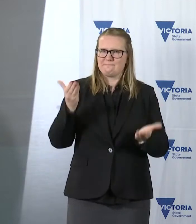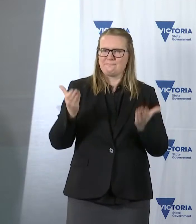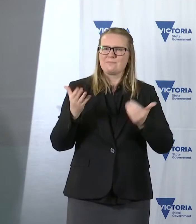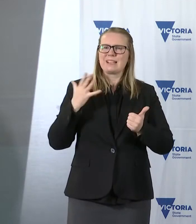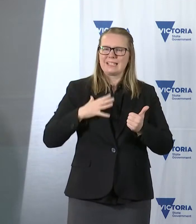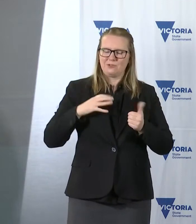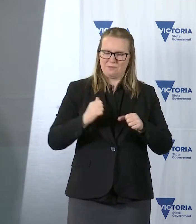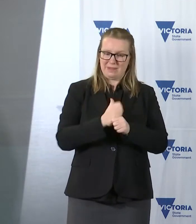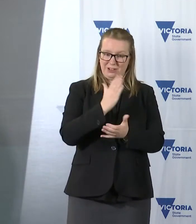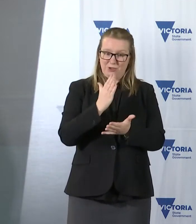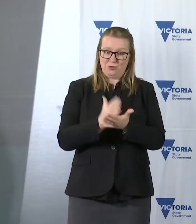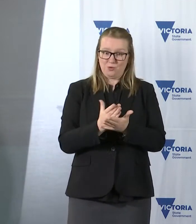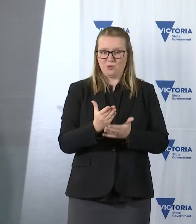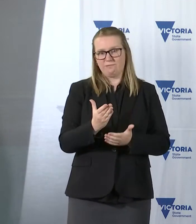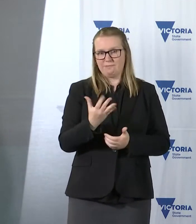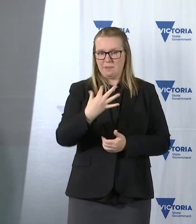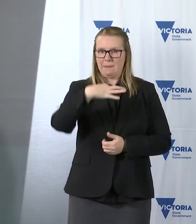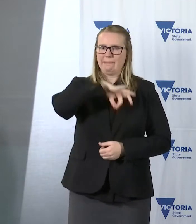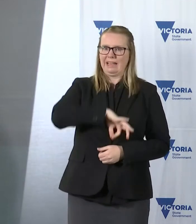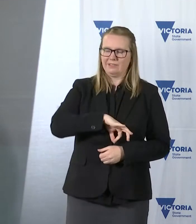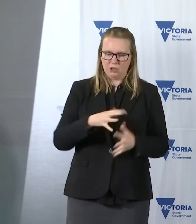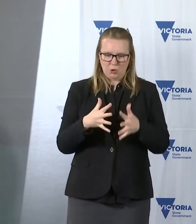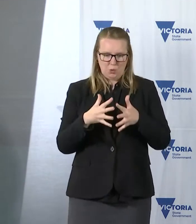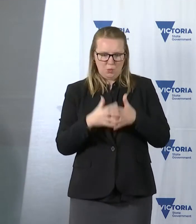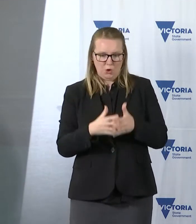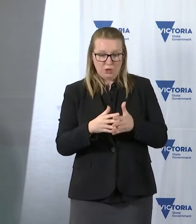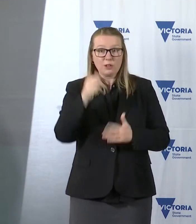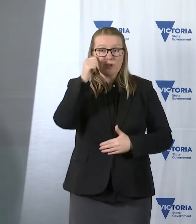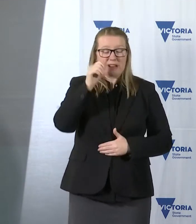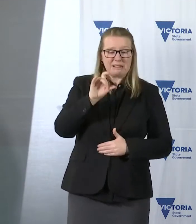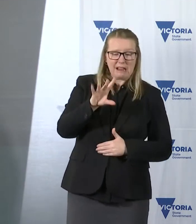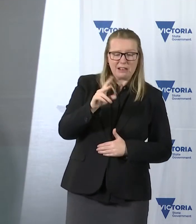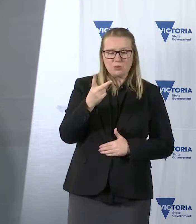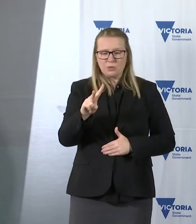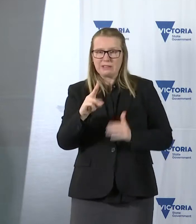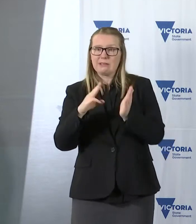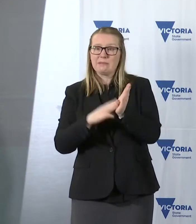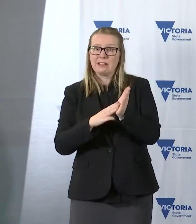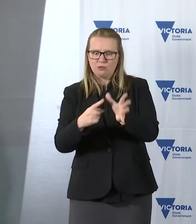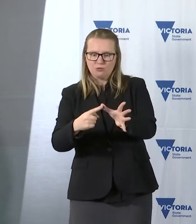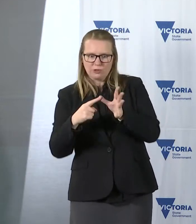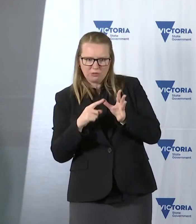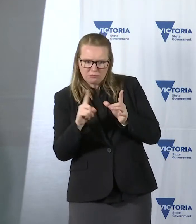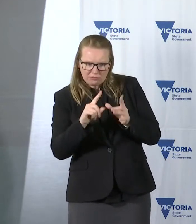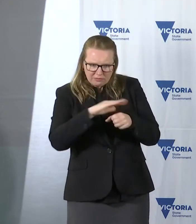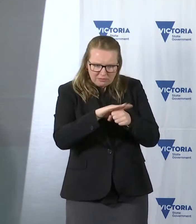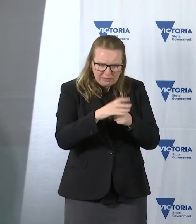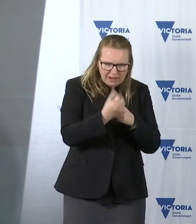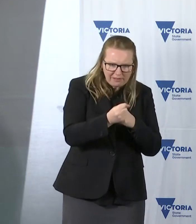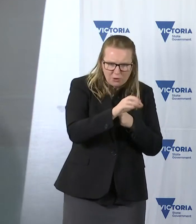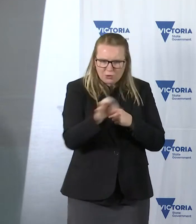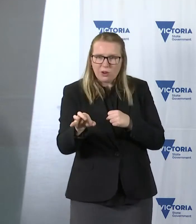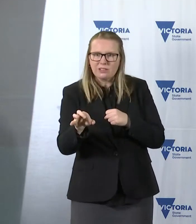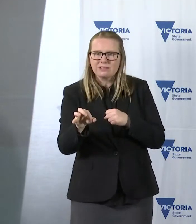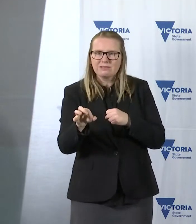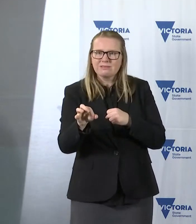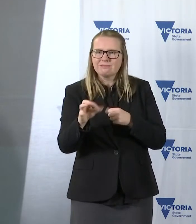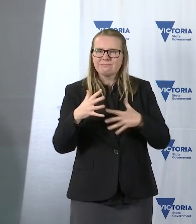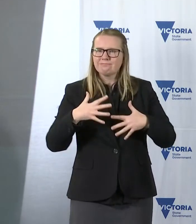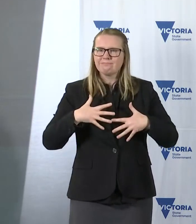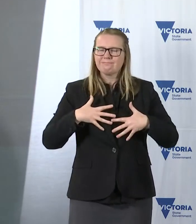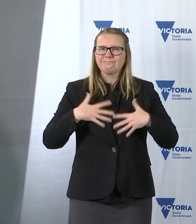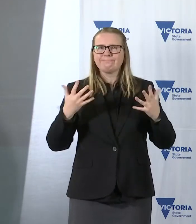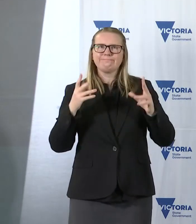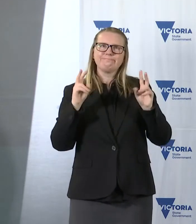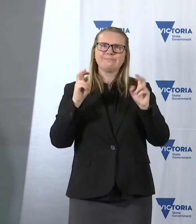the benefit of getting that result, within 10 or 20 minutes outweighs missing those few. You don't want false reassurance. You